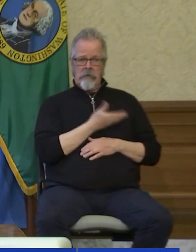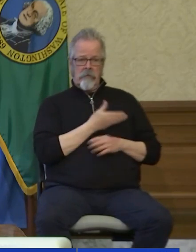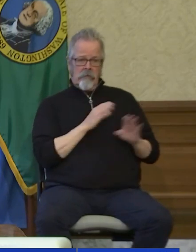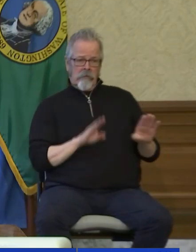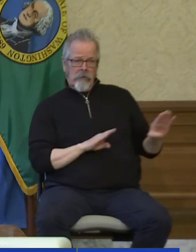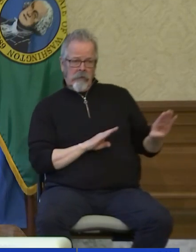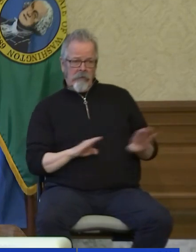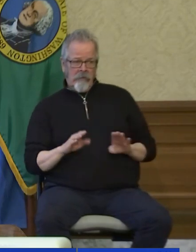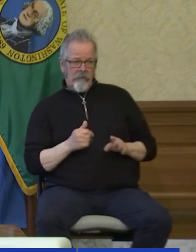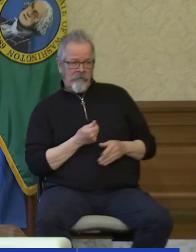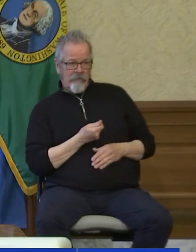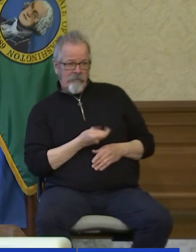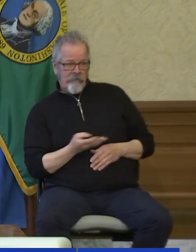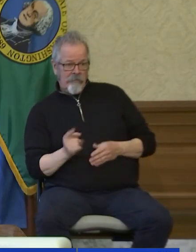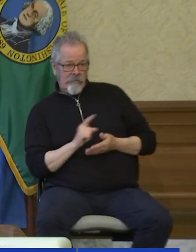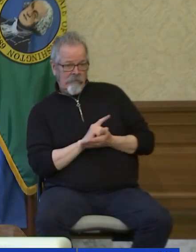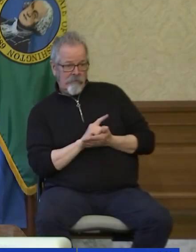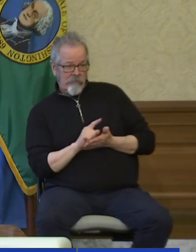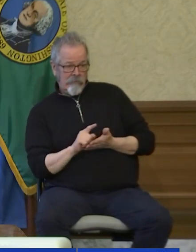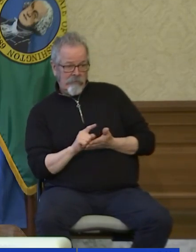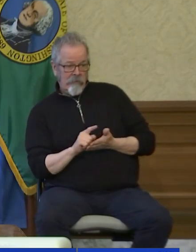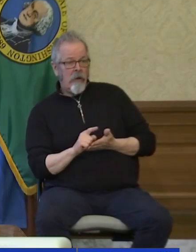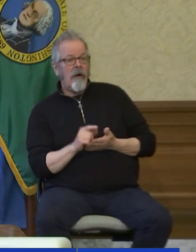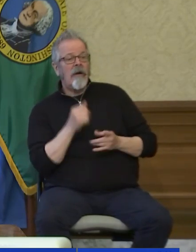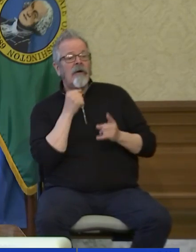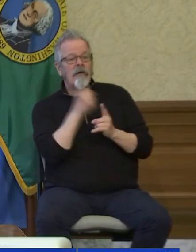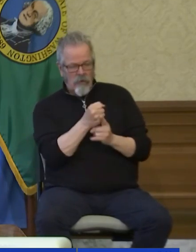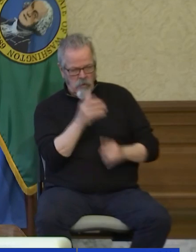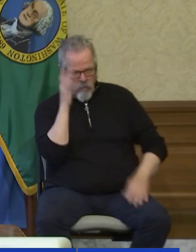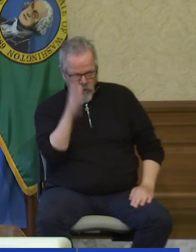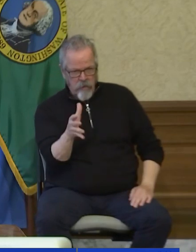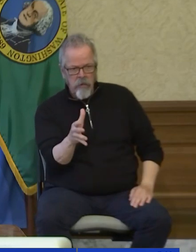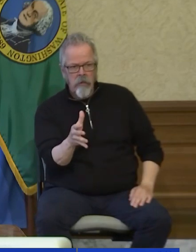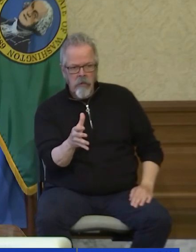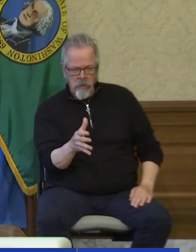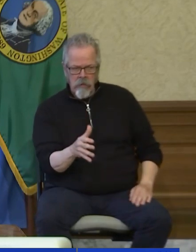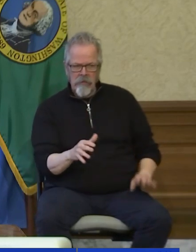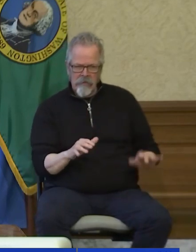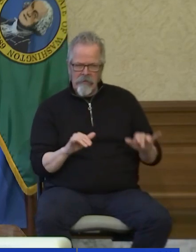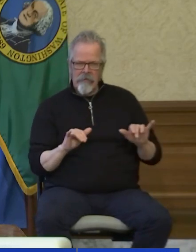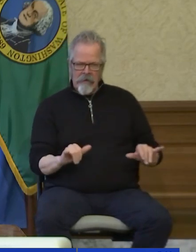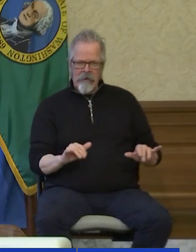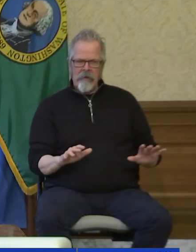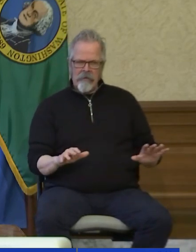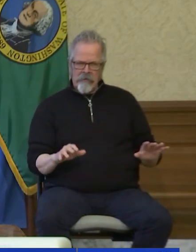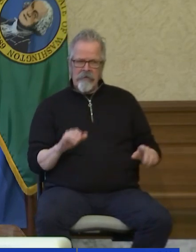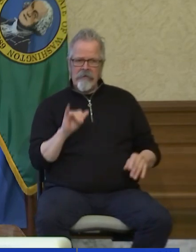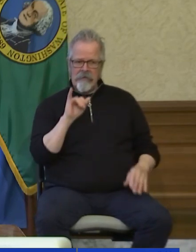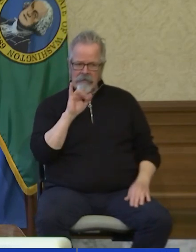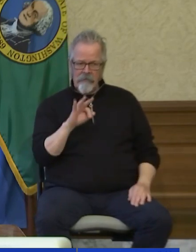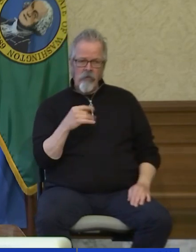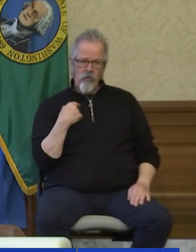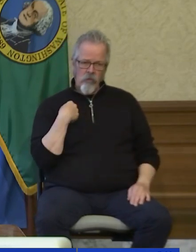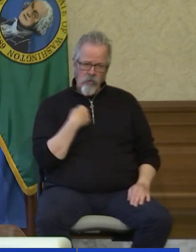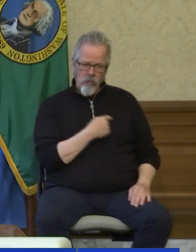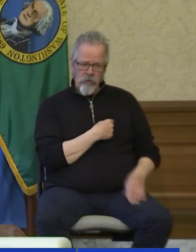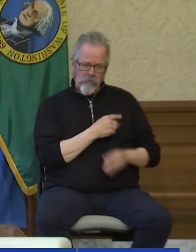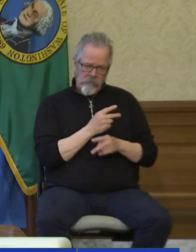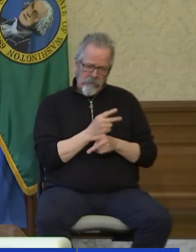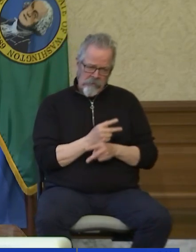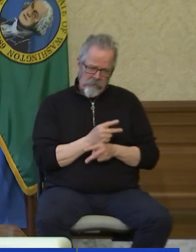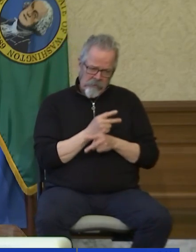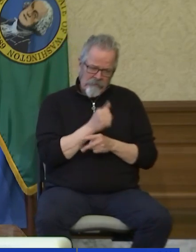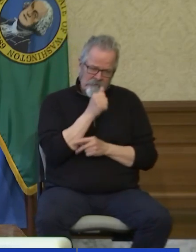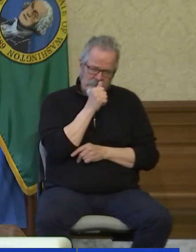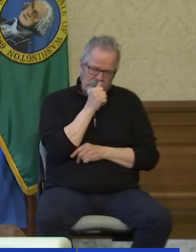will make it much more likely that we can return to school in the fall. I think there's a good probability, I would say, that